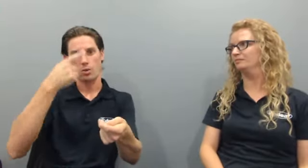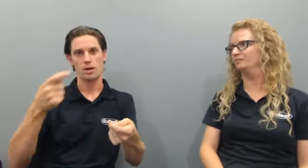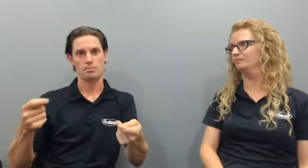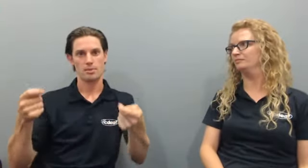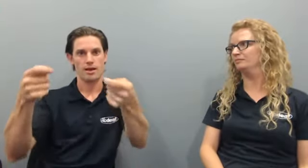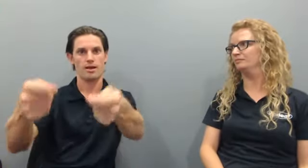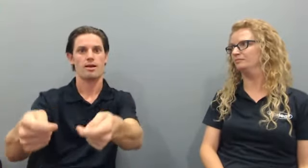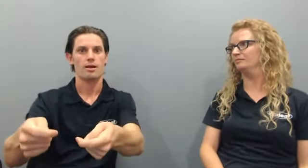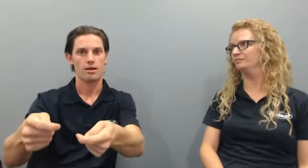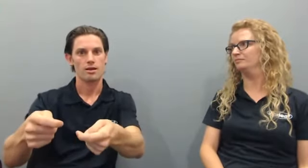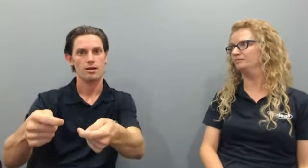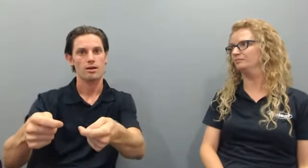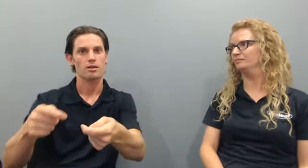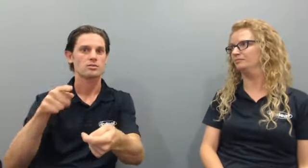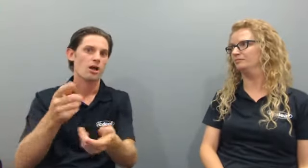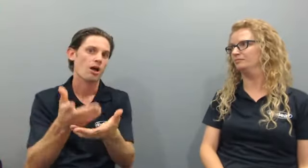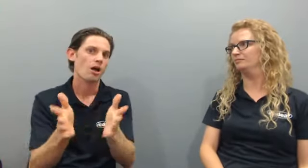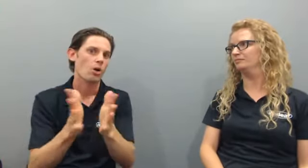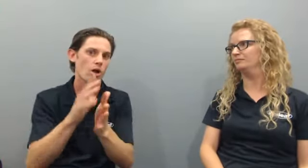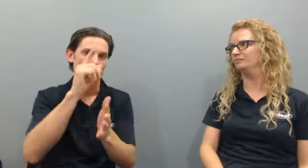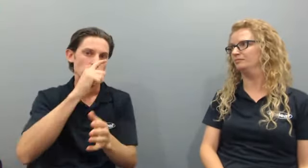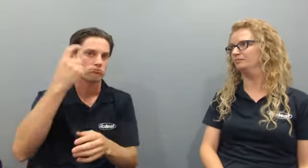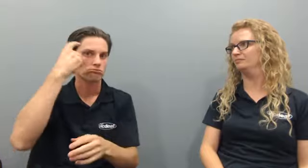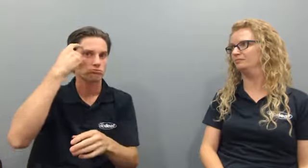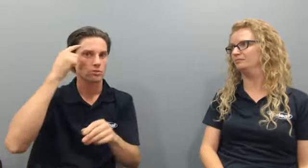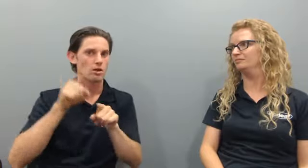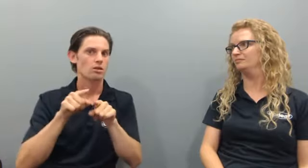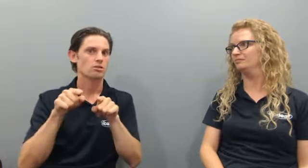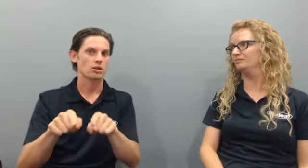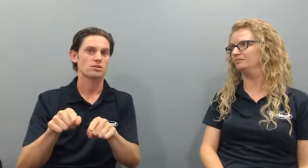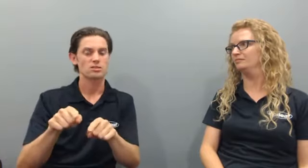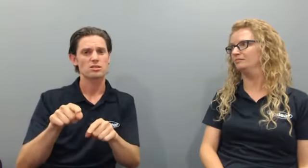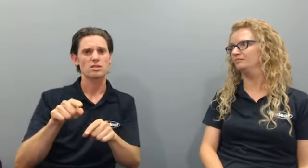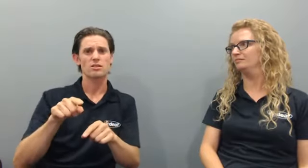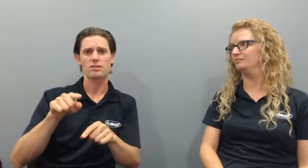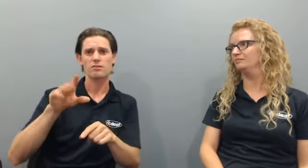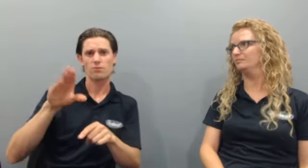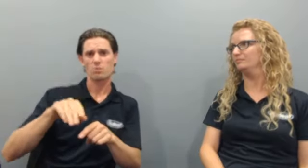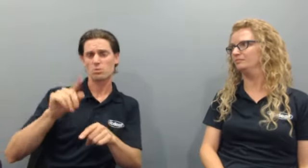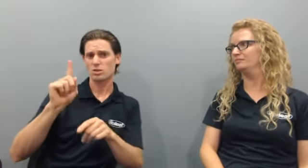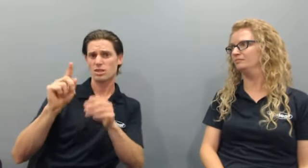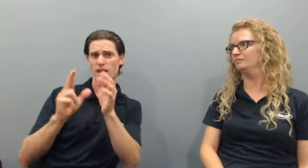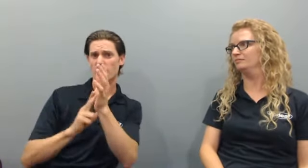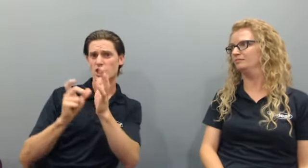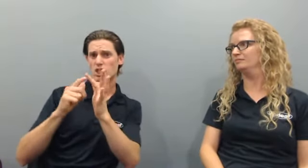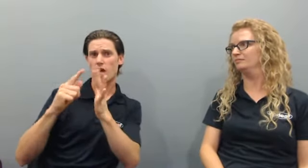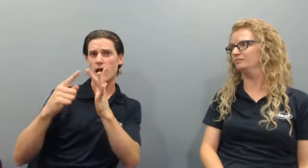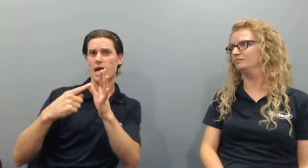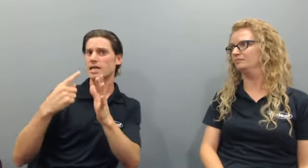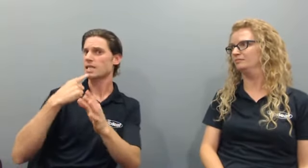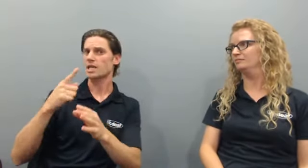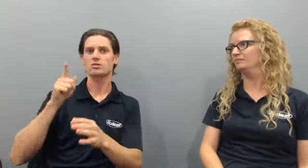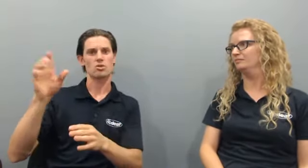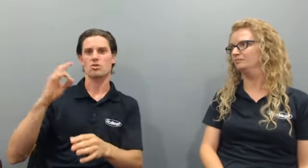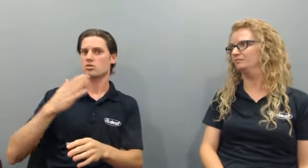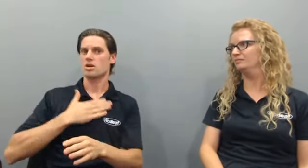3 hours and then pay it like that. That is one way that you can overcome that sort of idea. From what the NDIA have